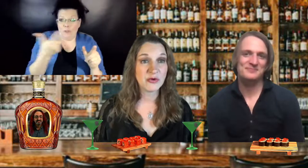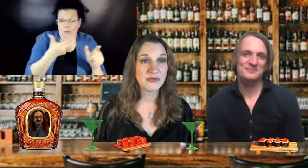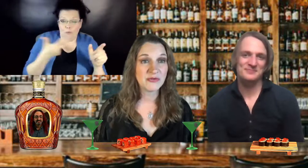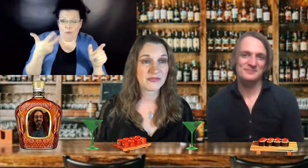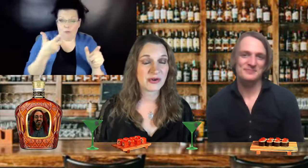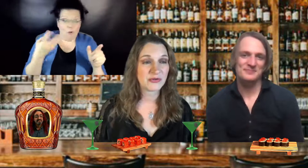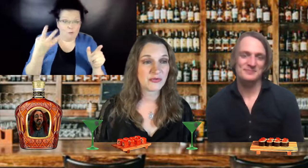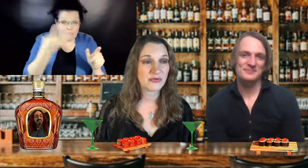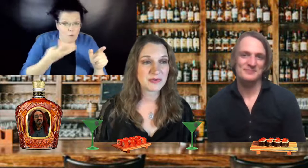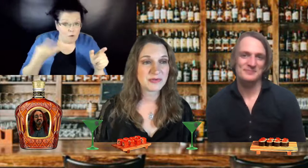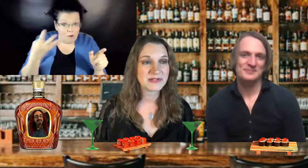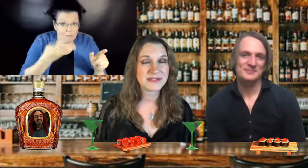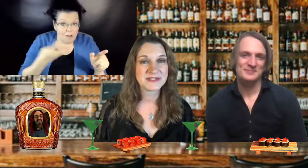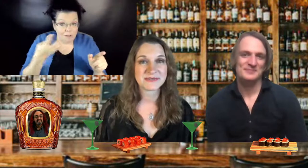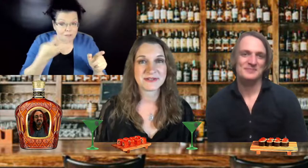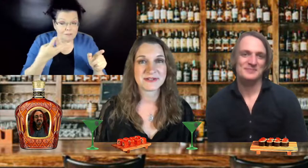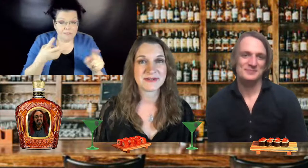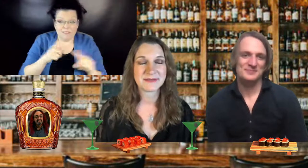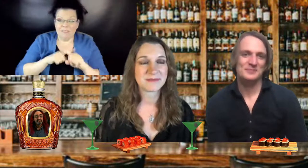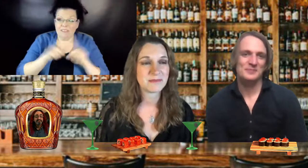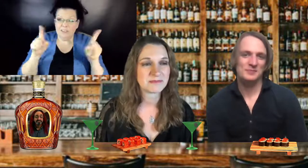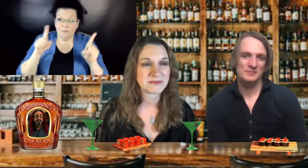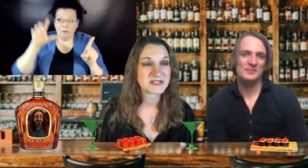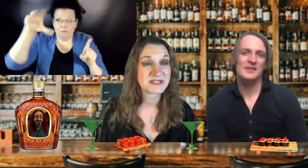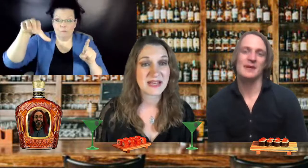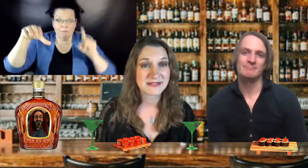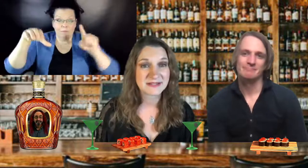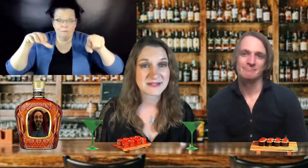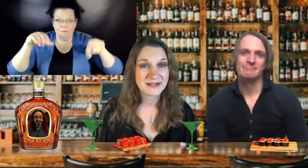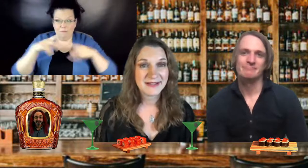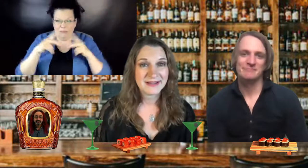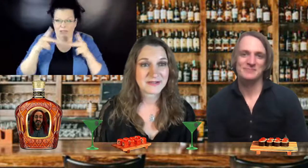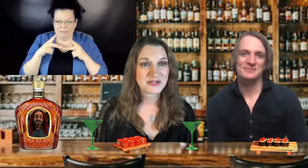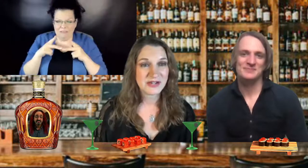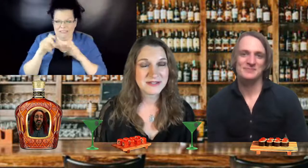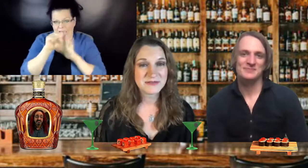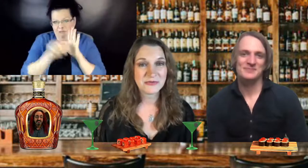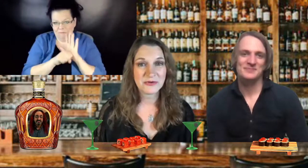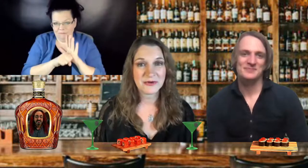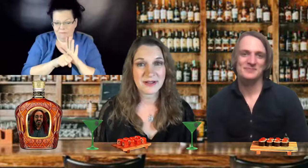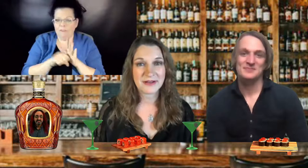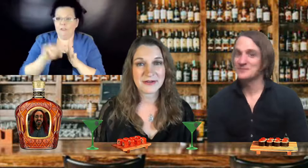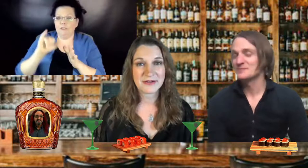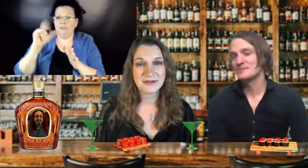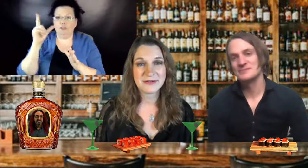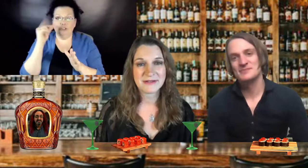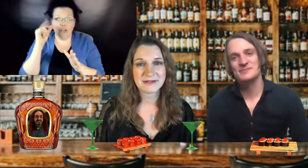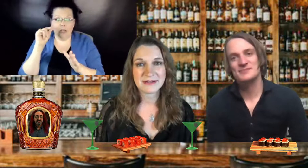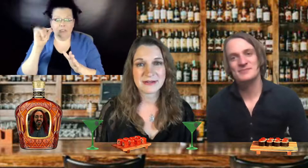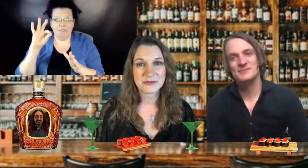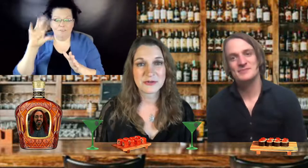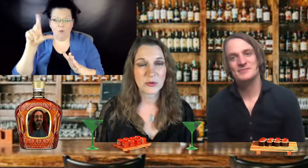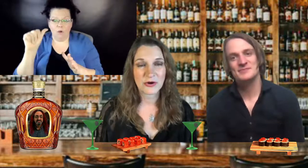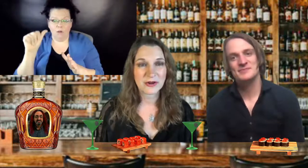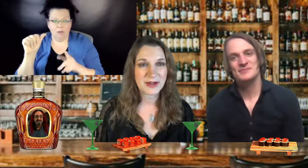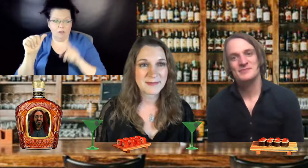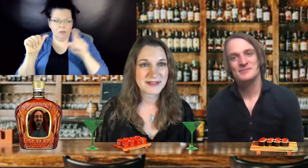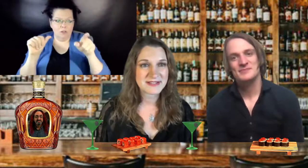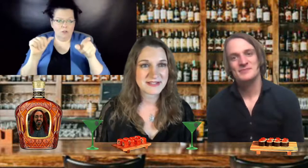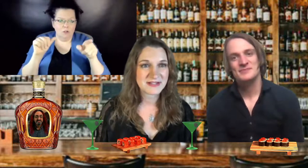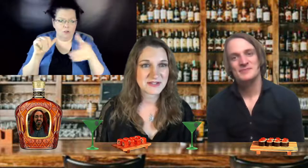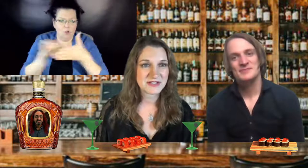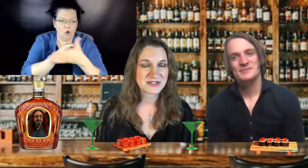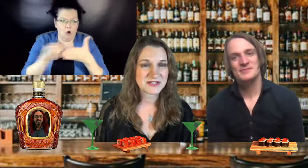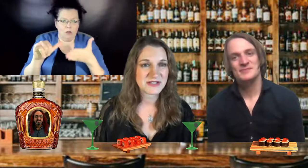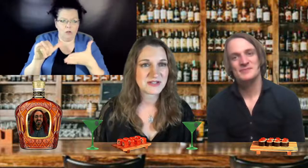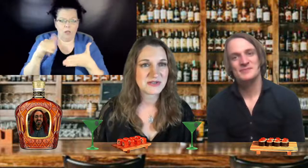or four of us are in four completely different states. John's in Florida. You're near New York. I'm in